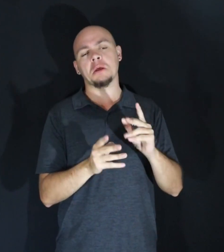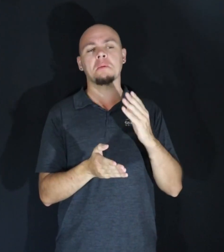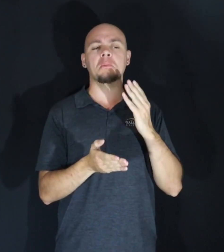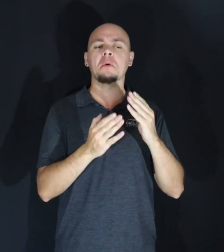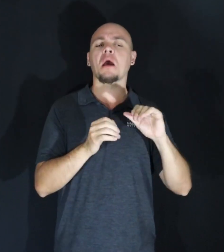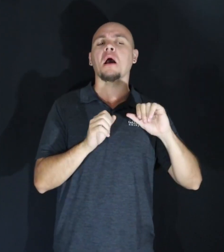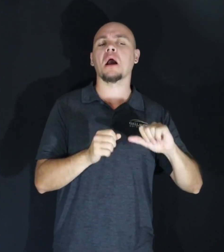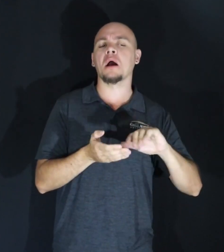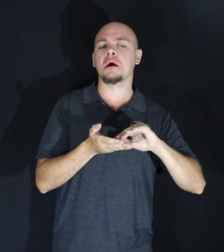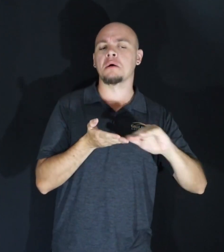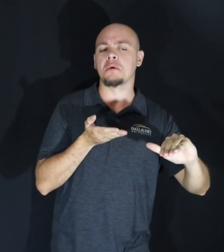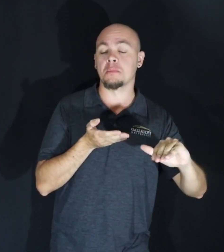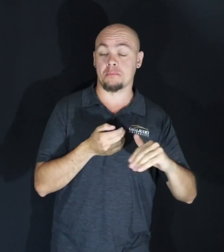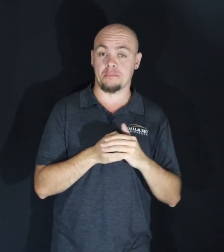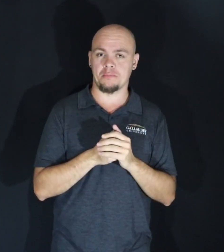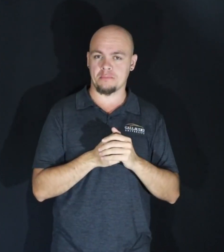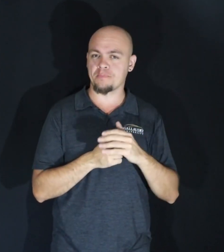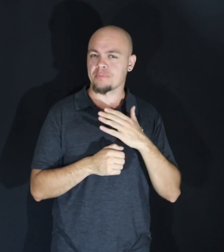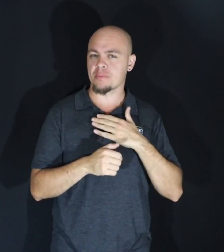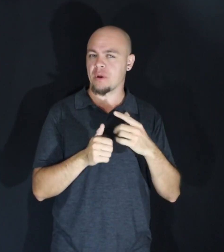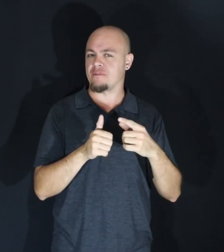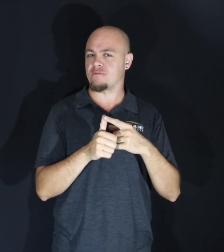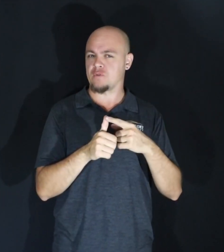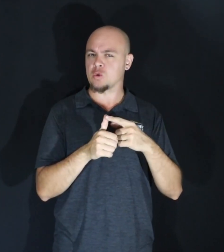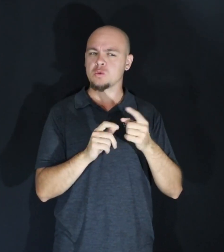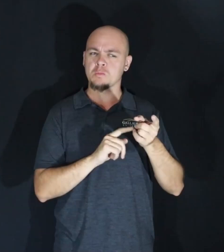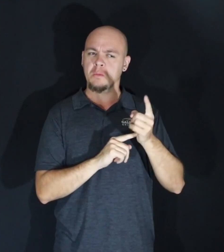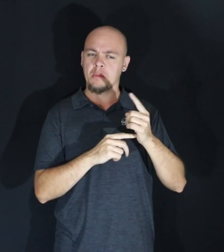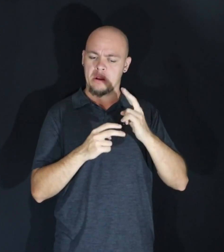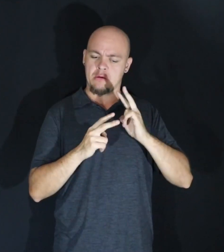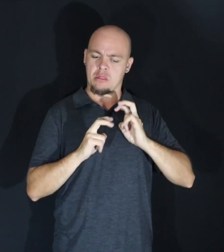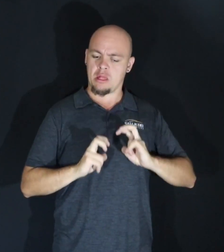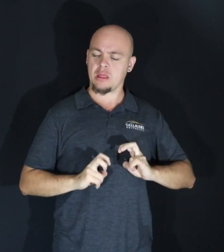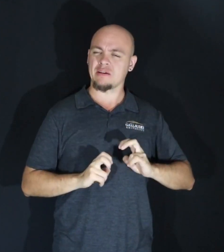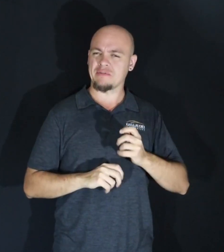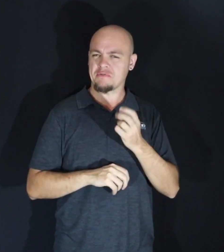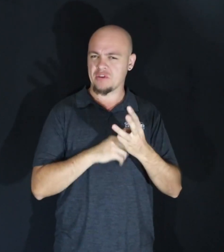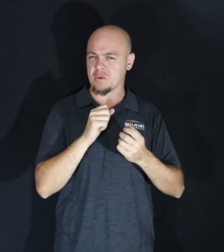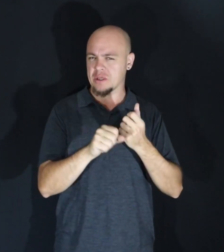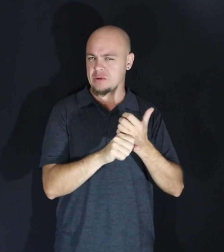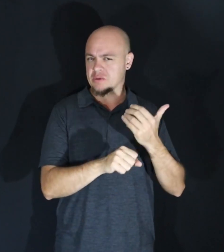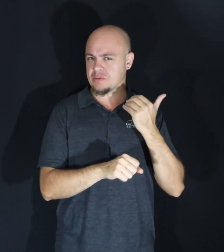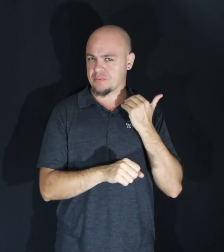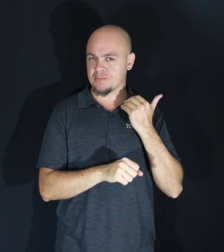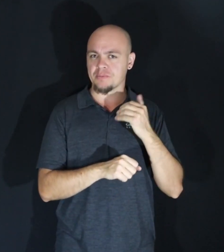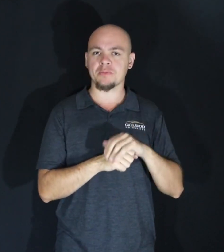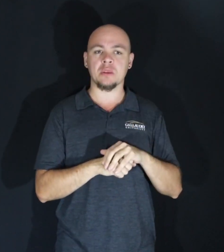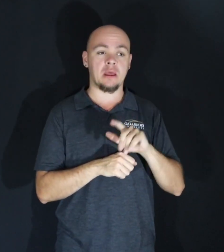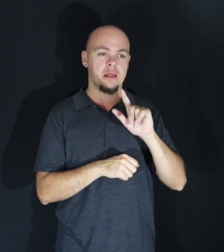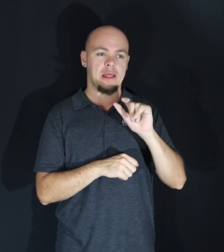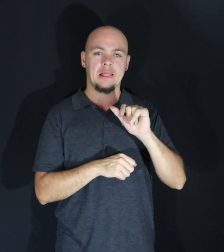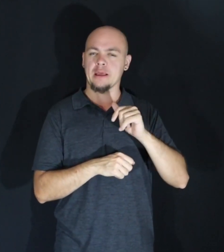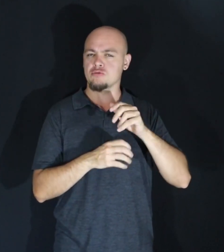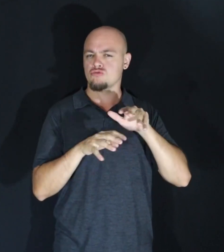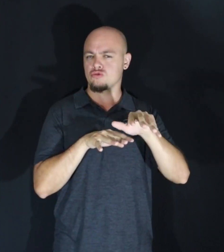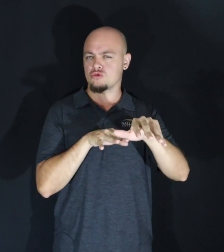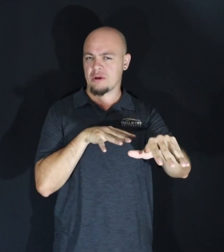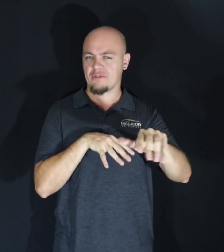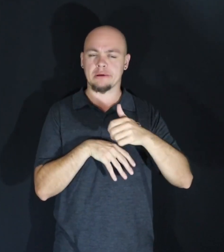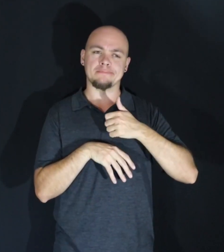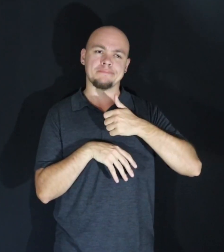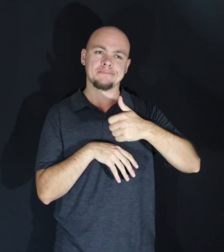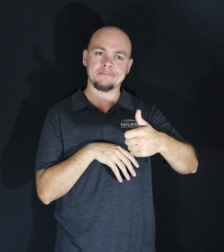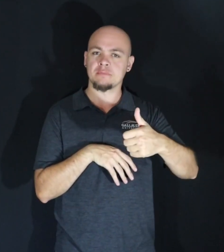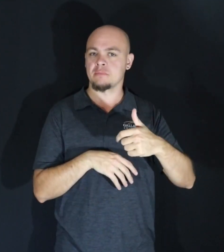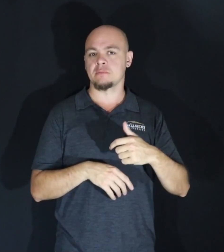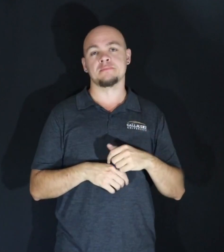this. I had my first moment of reflection a few years ago. I was on a commute in LA traffic. Needless to say, life